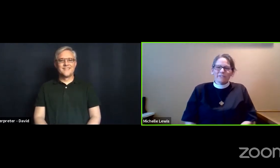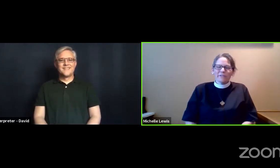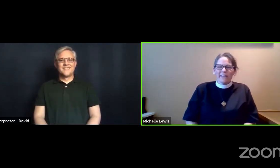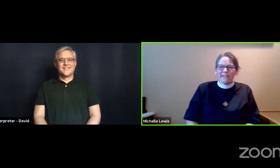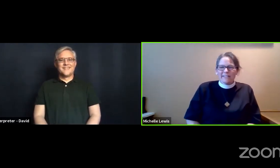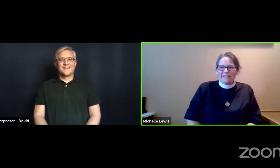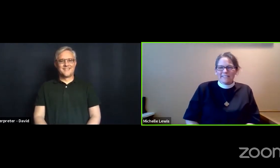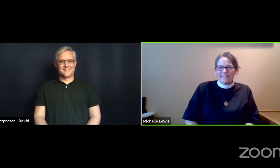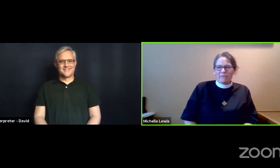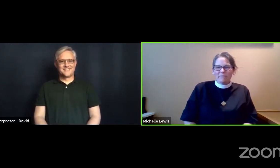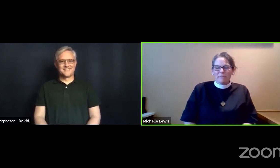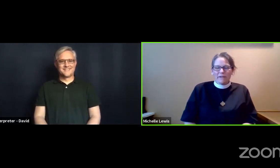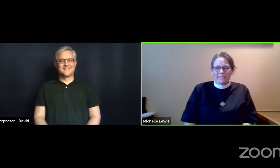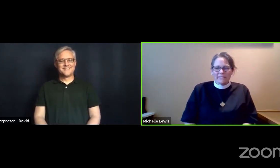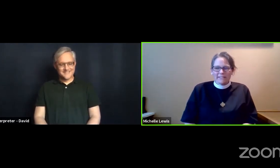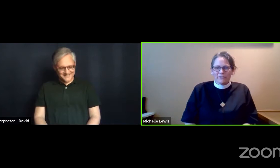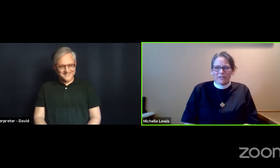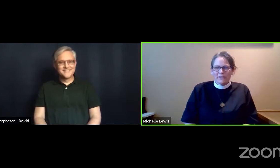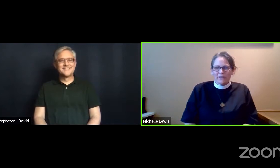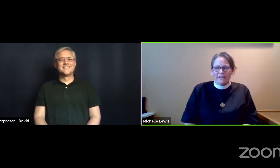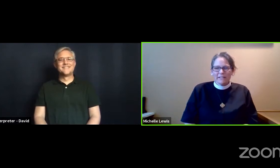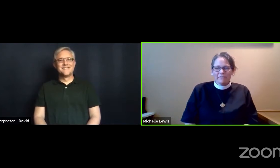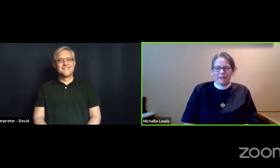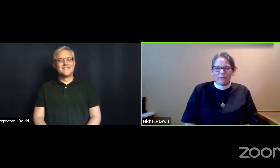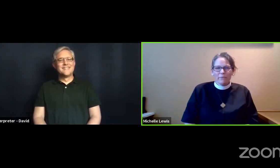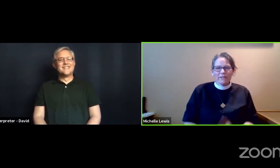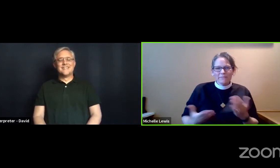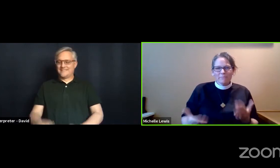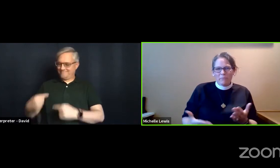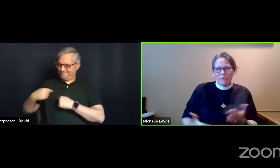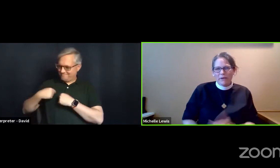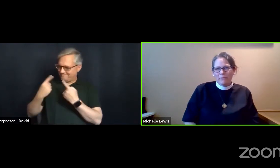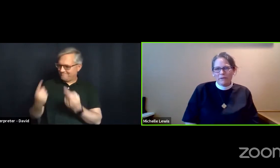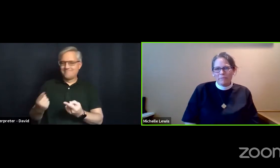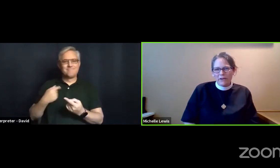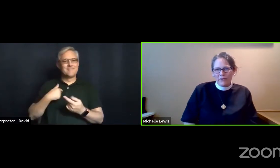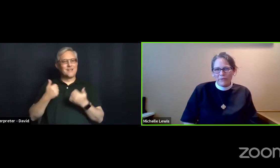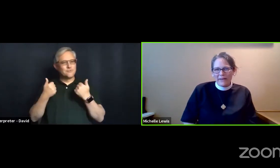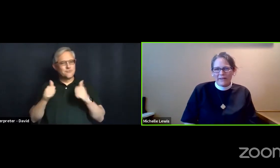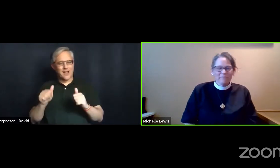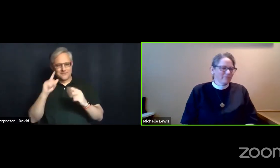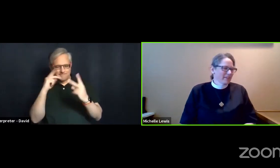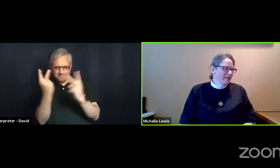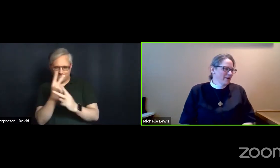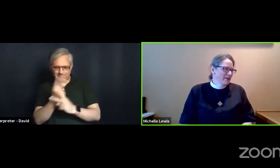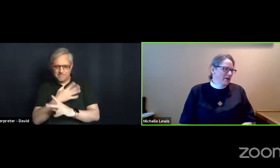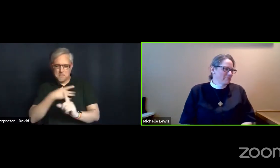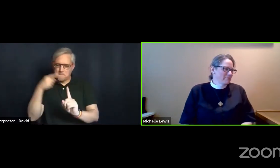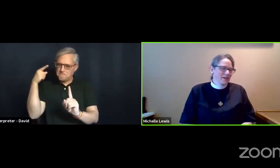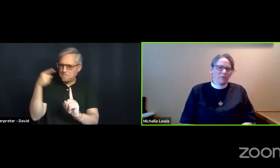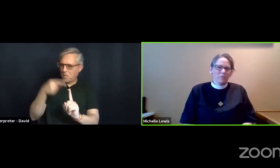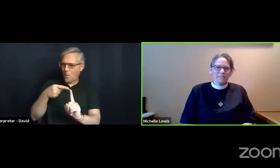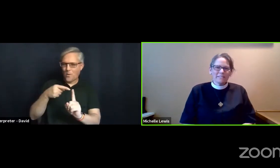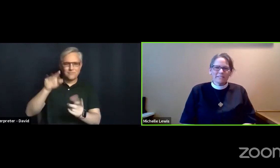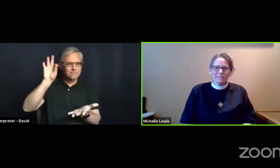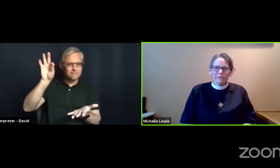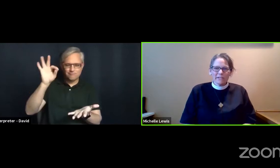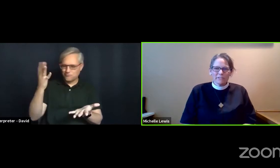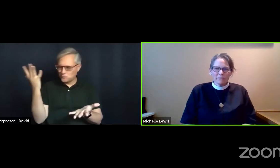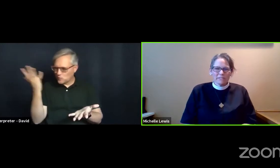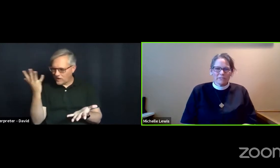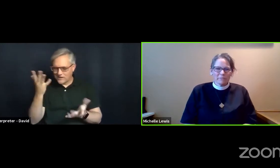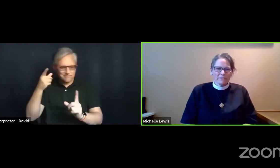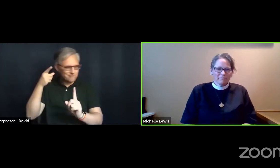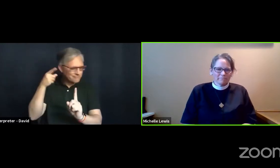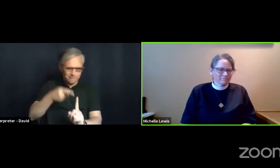All right. So again, as I've been practicing, trying to identify what is my point, where am I going, what's the